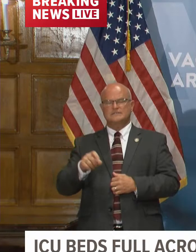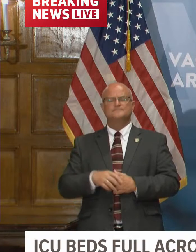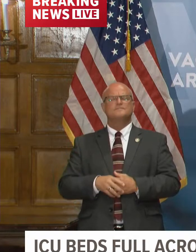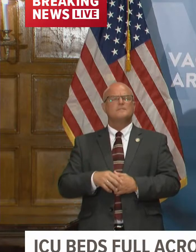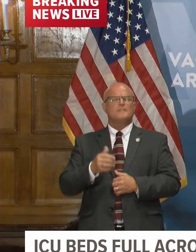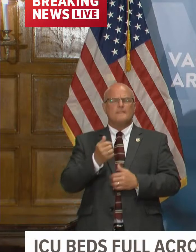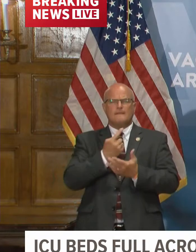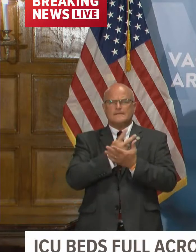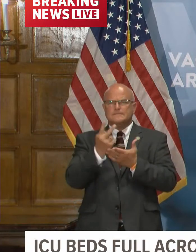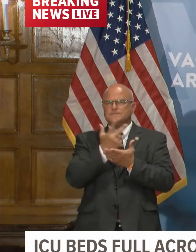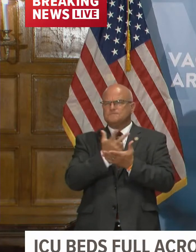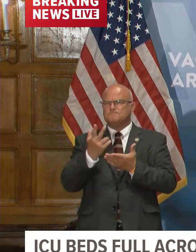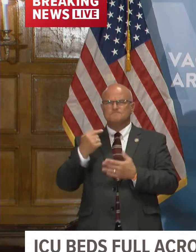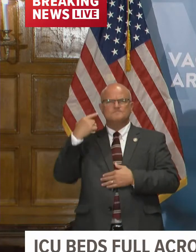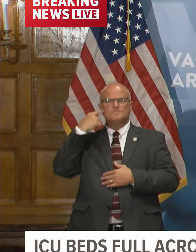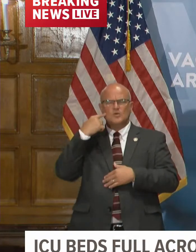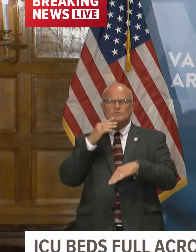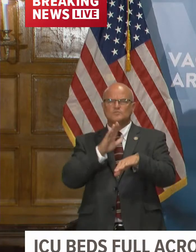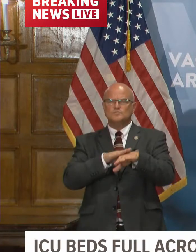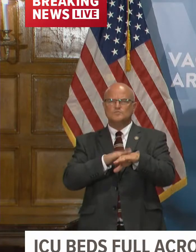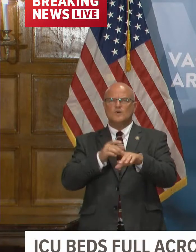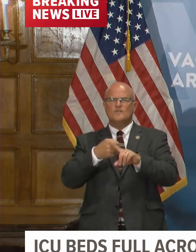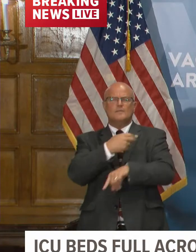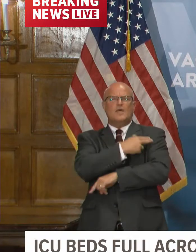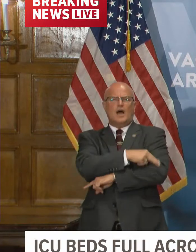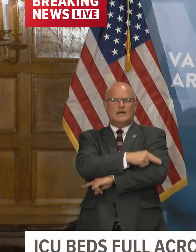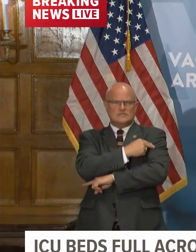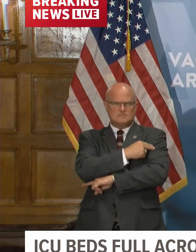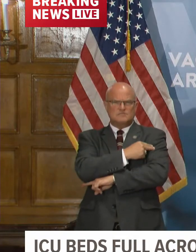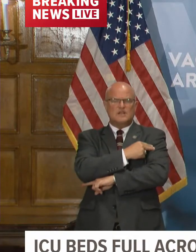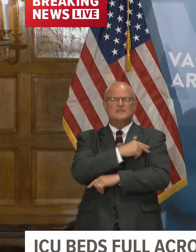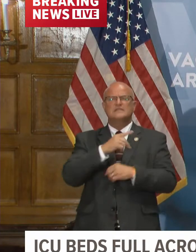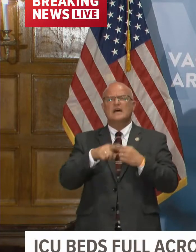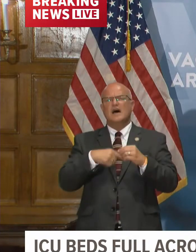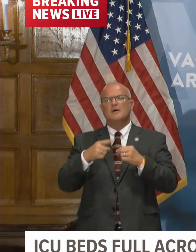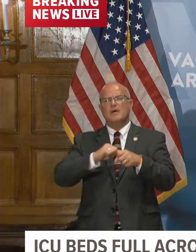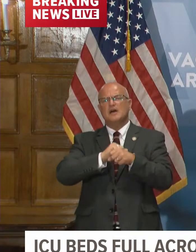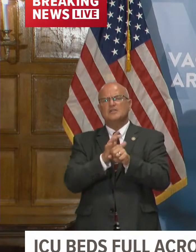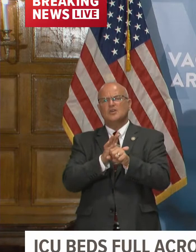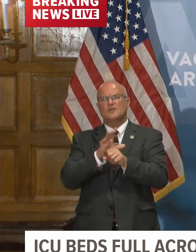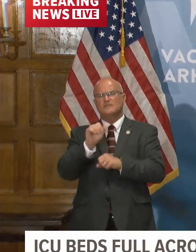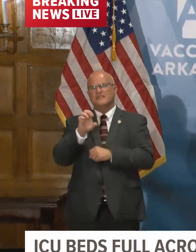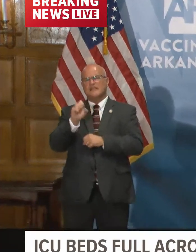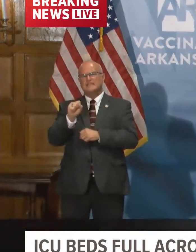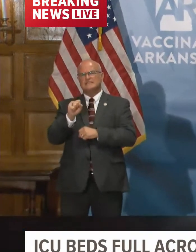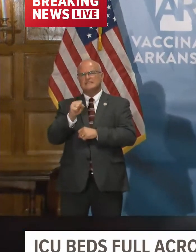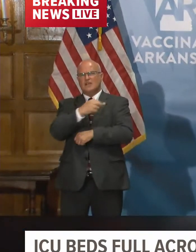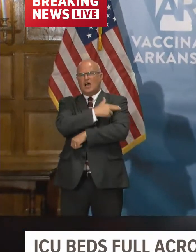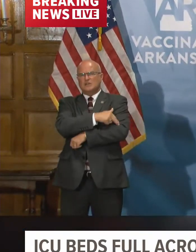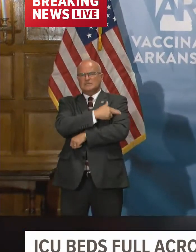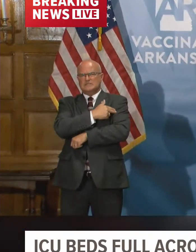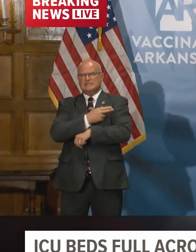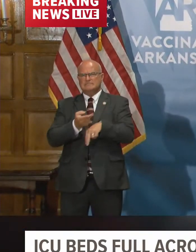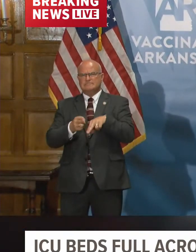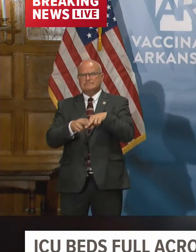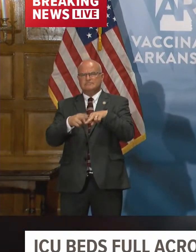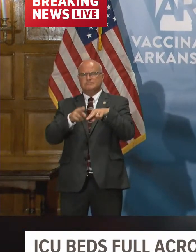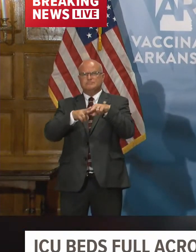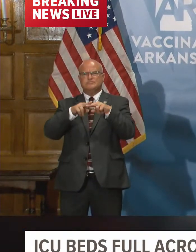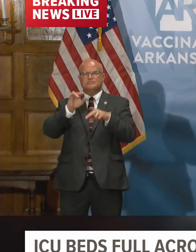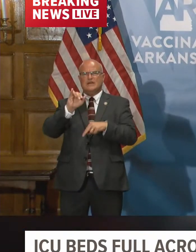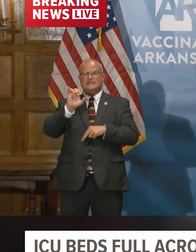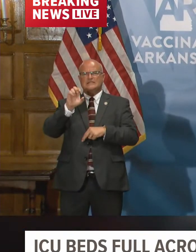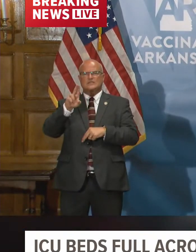several weeks, we've heard warnings from the hospitals about COVID cases, hospitalizations, the ICU